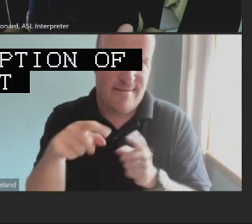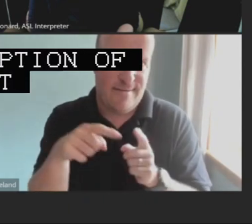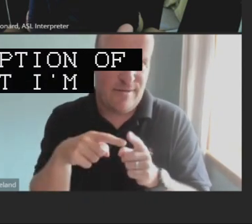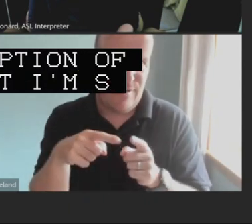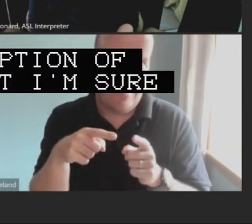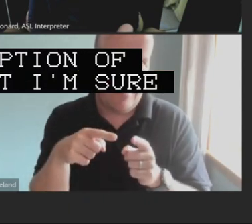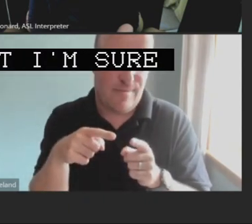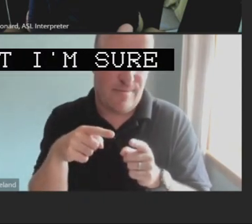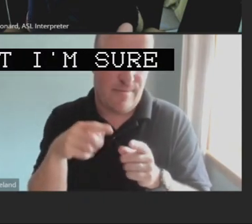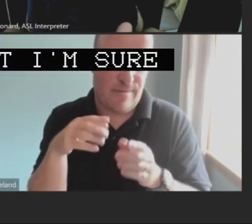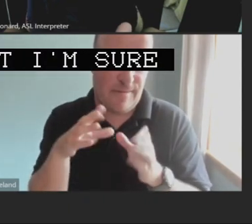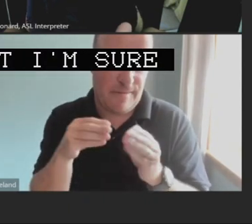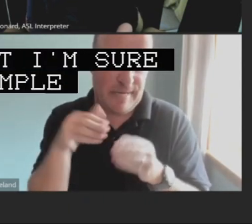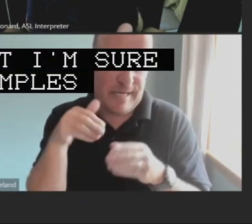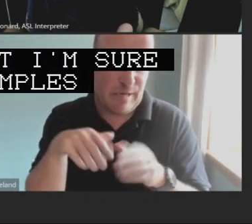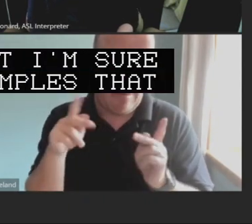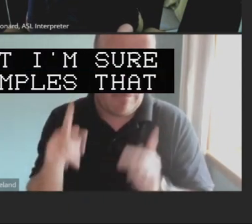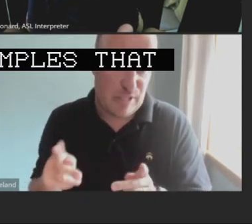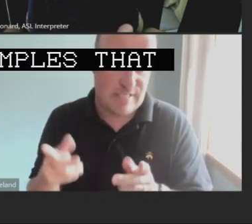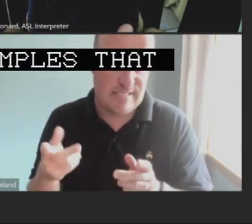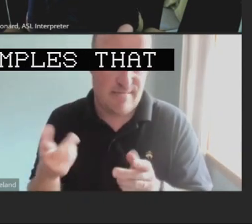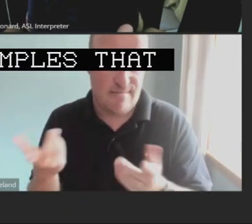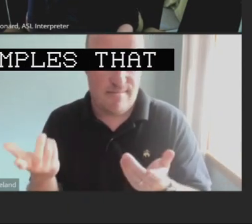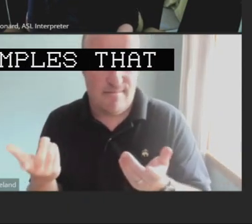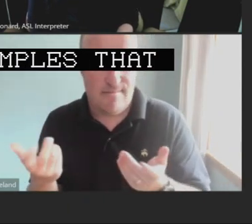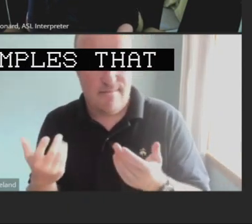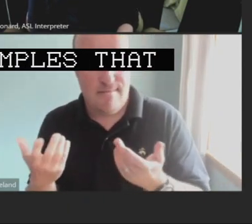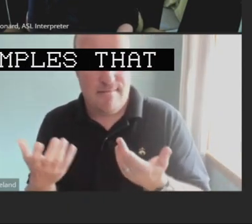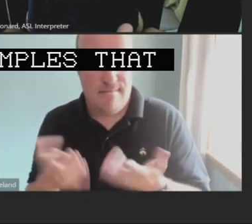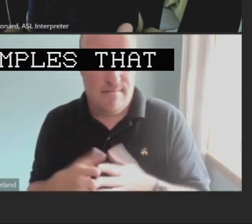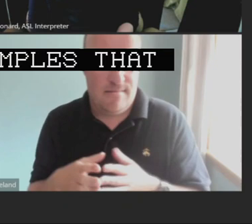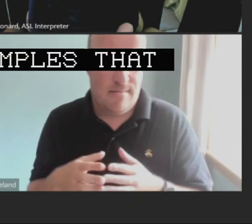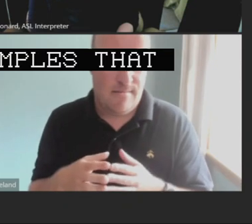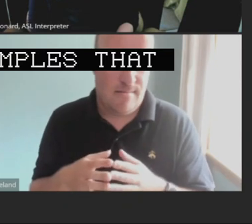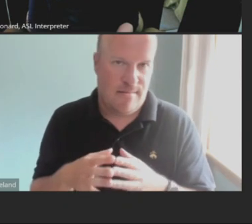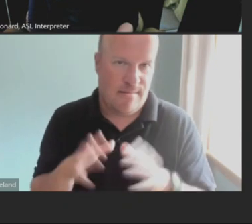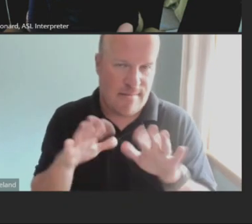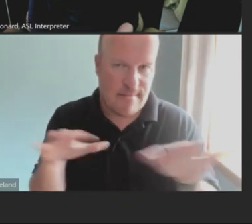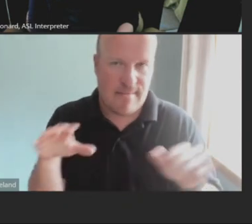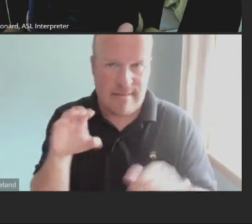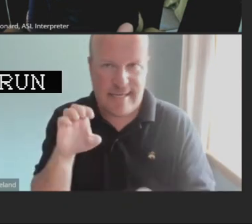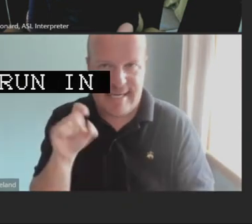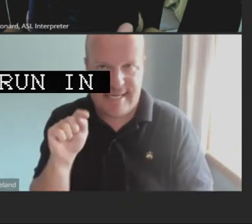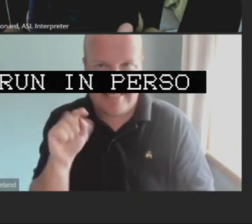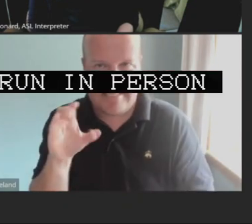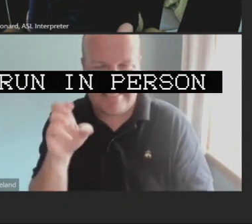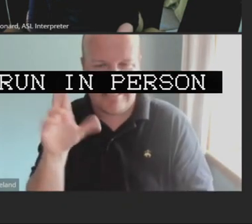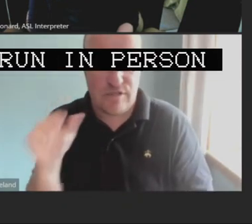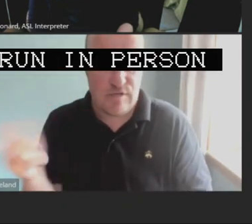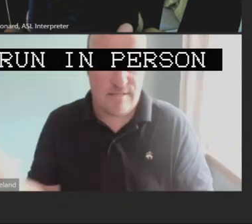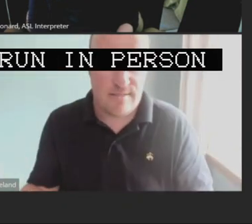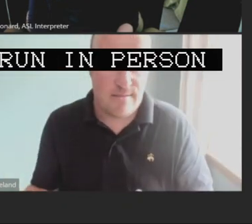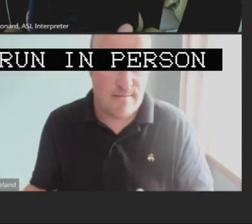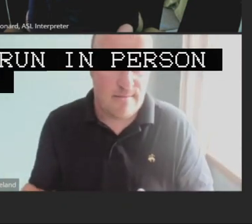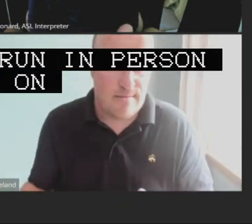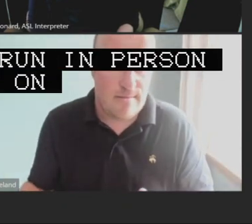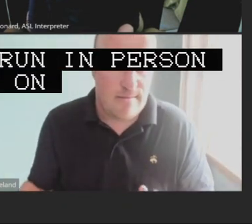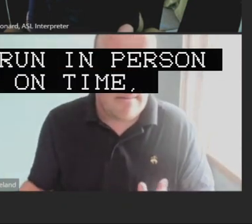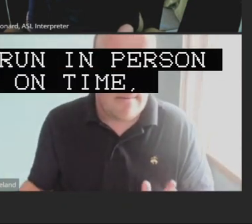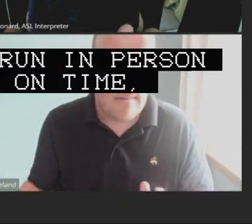So, I mean, it saves having to run in person to get to a meeting on time, you know, the commute time and